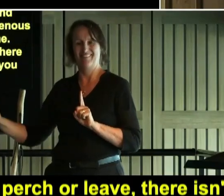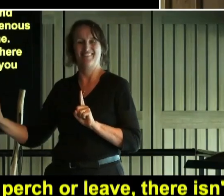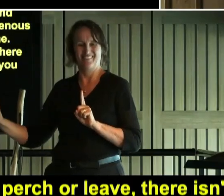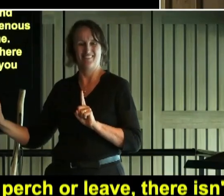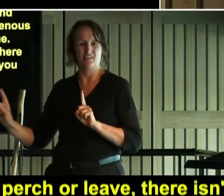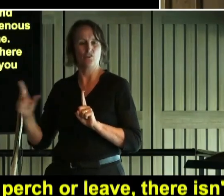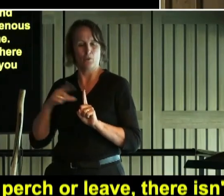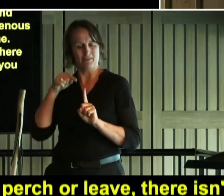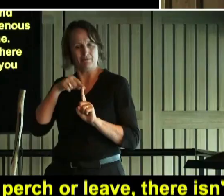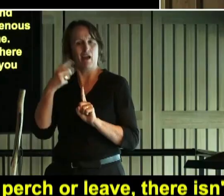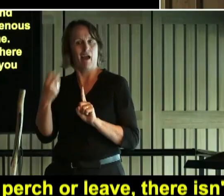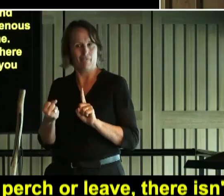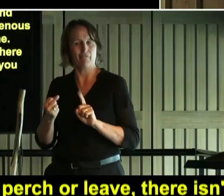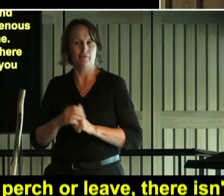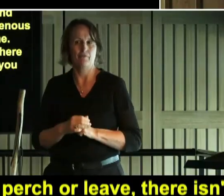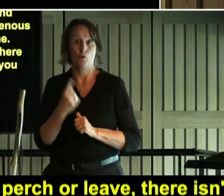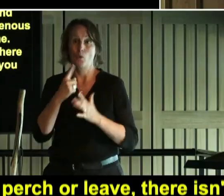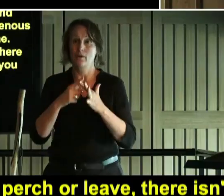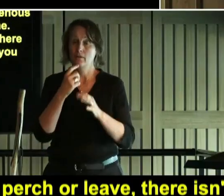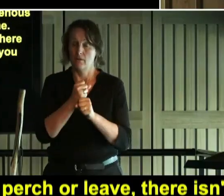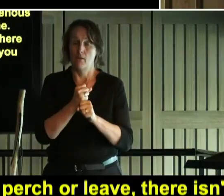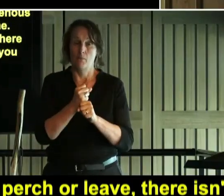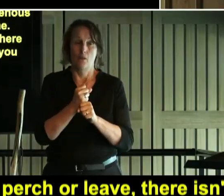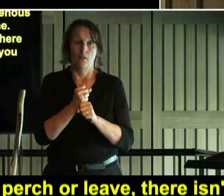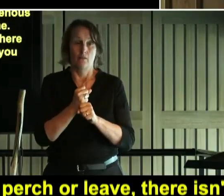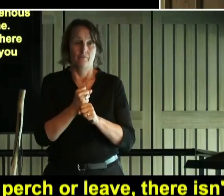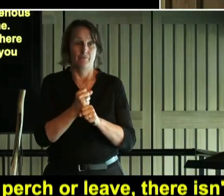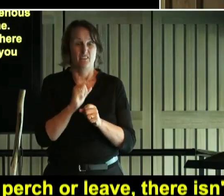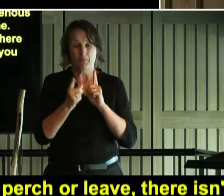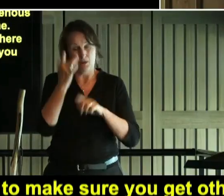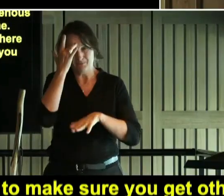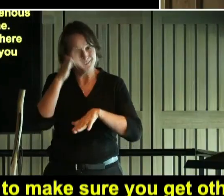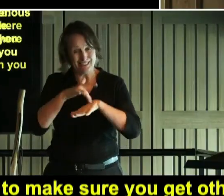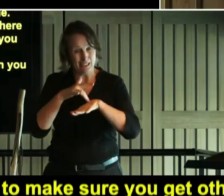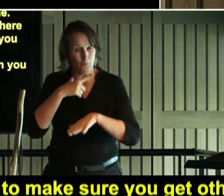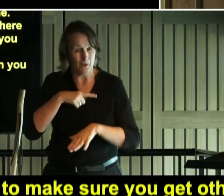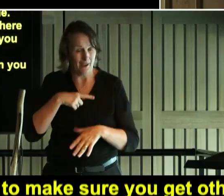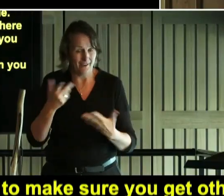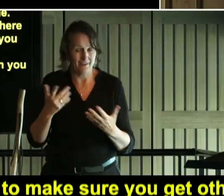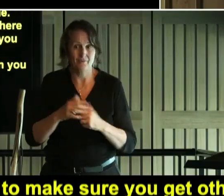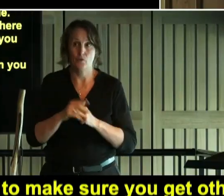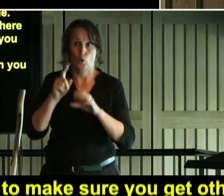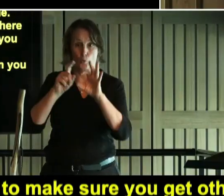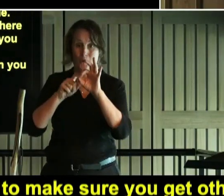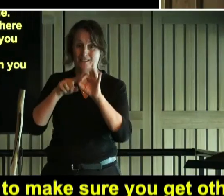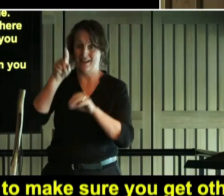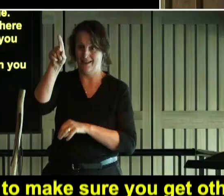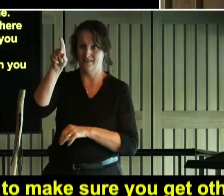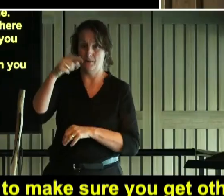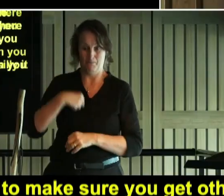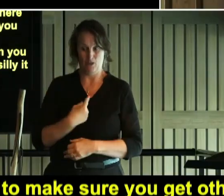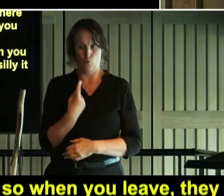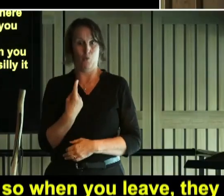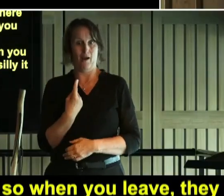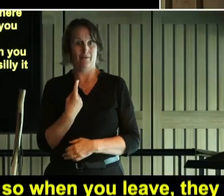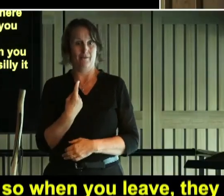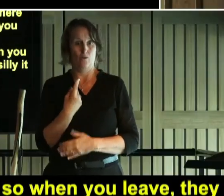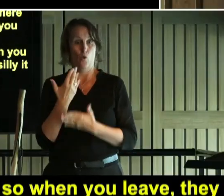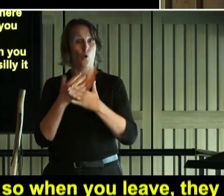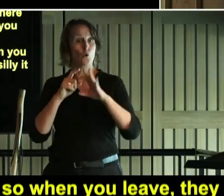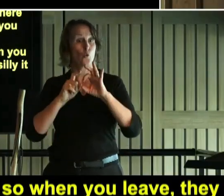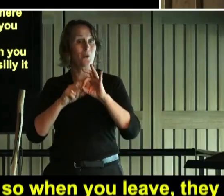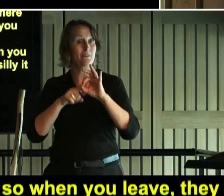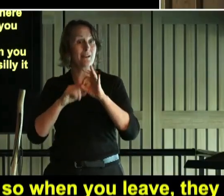so when you all leave, they've got the table. An example of how silly it is sometimes is that in Queensland, I was the only person on